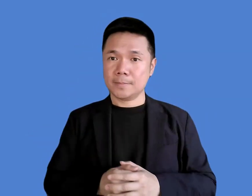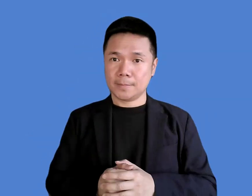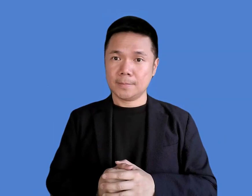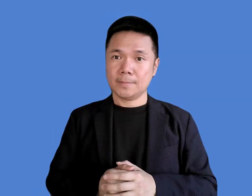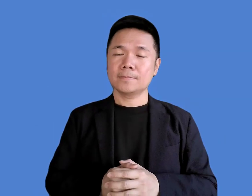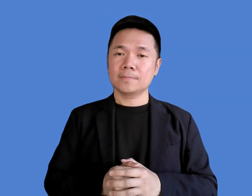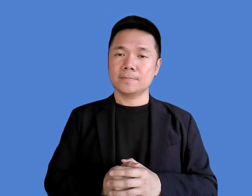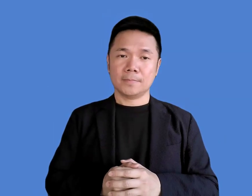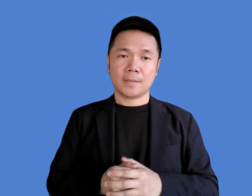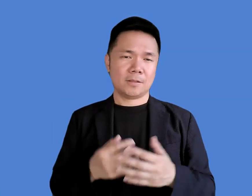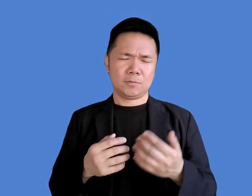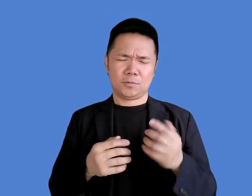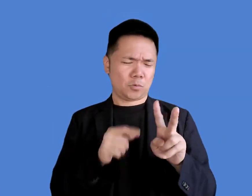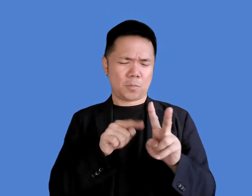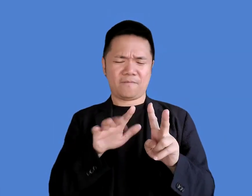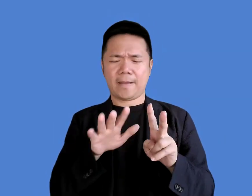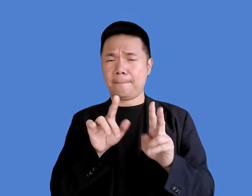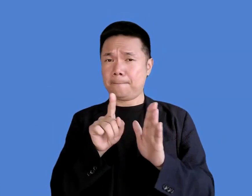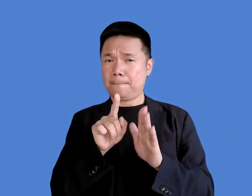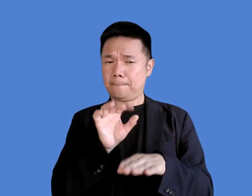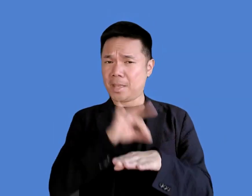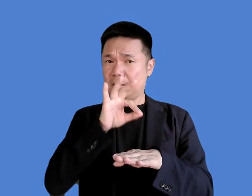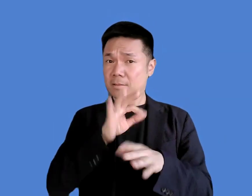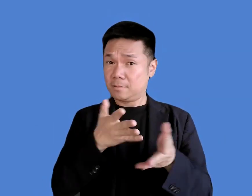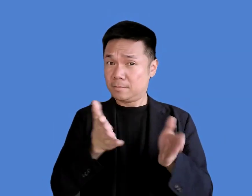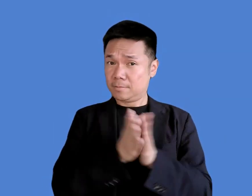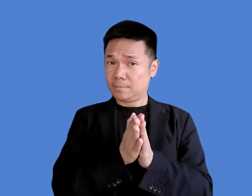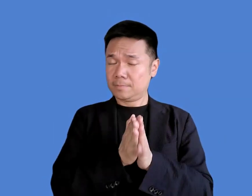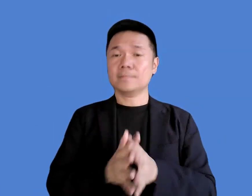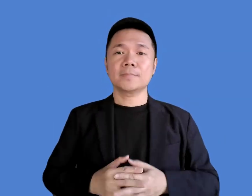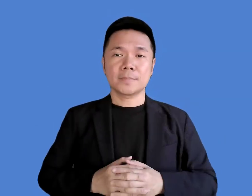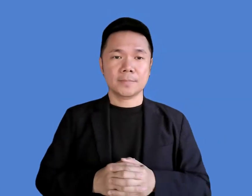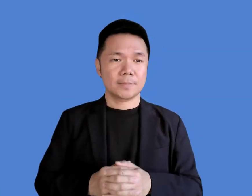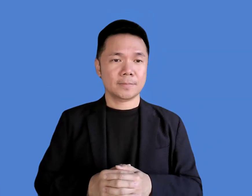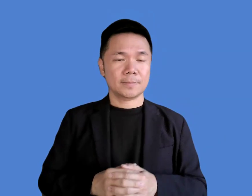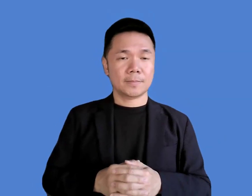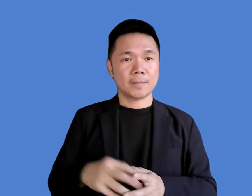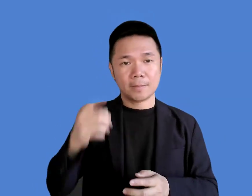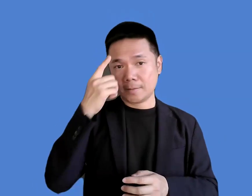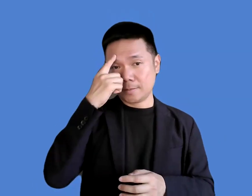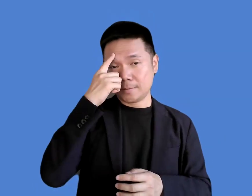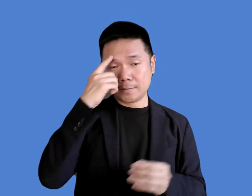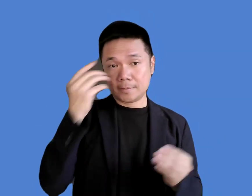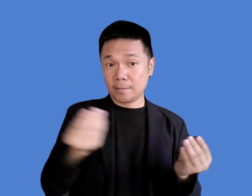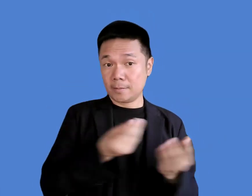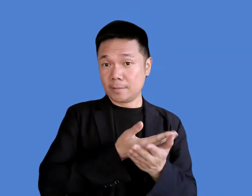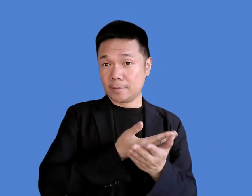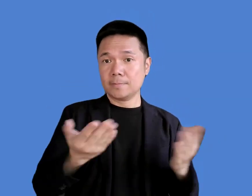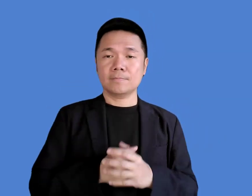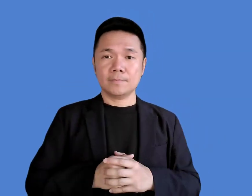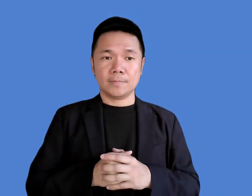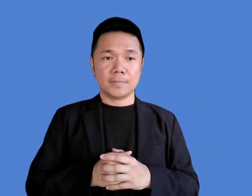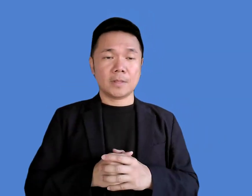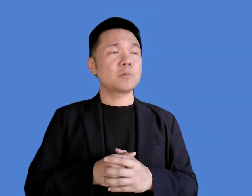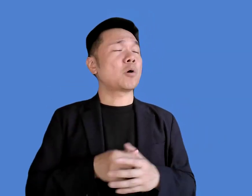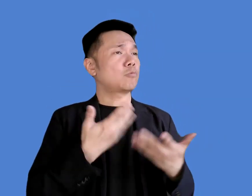Again, 2.5 minutes. Thank you so much. Back to you, Ned. Yes. So I think anyone who's in the